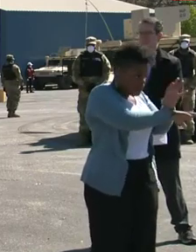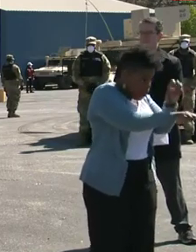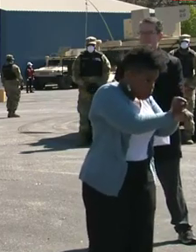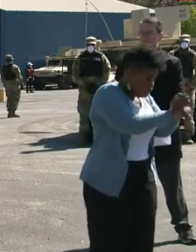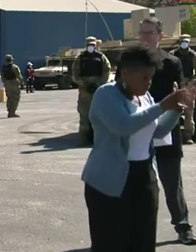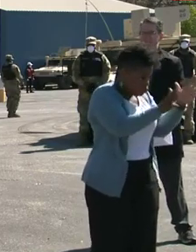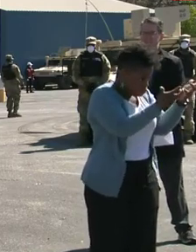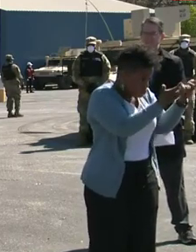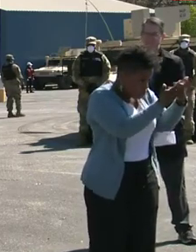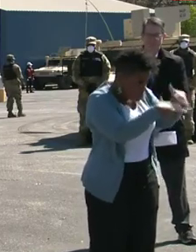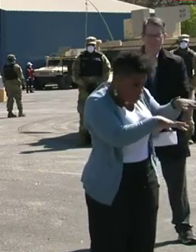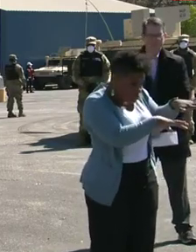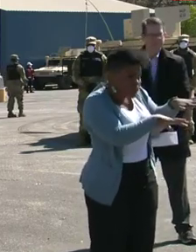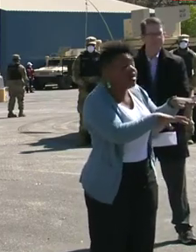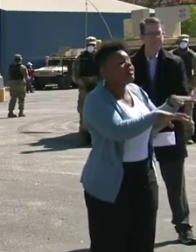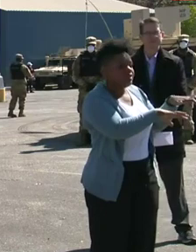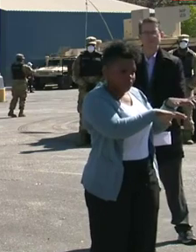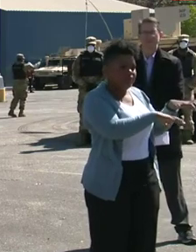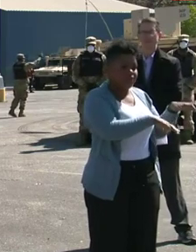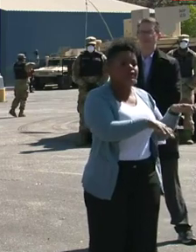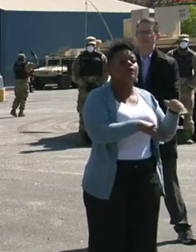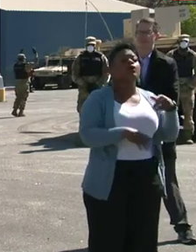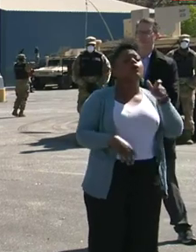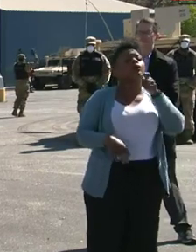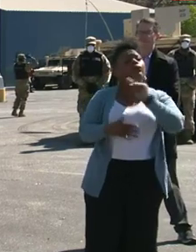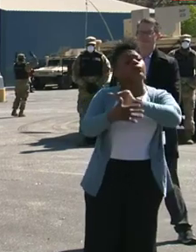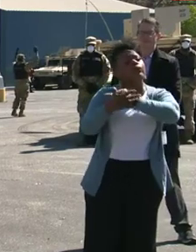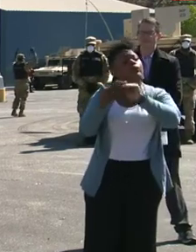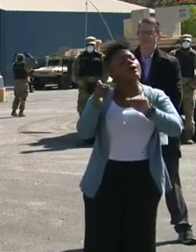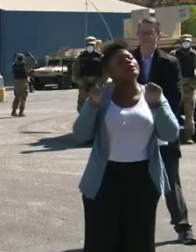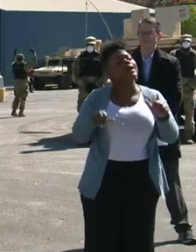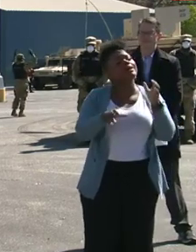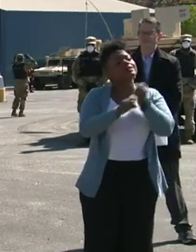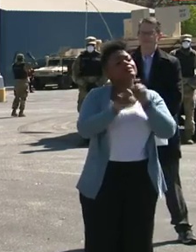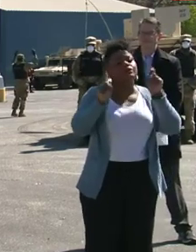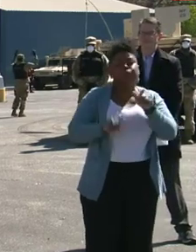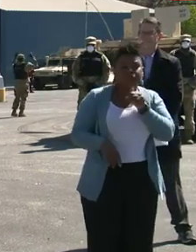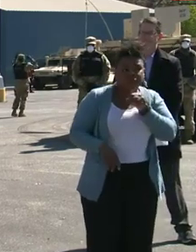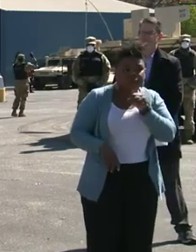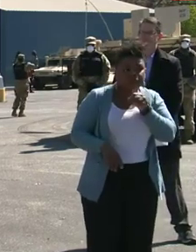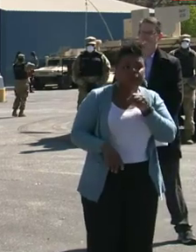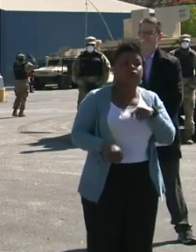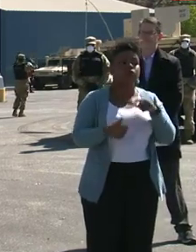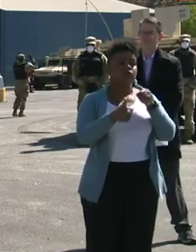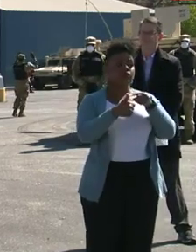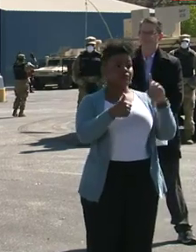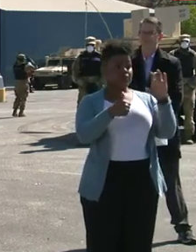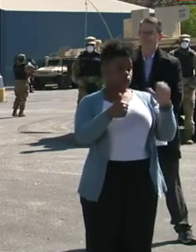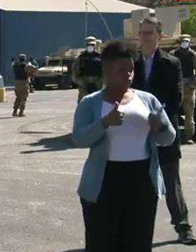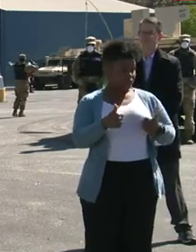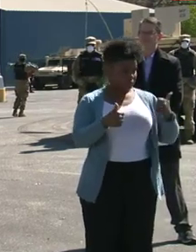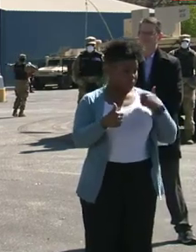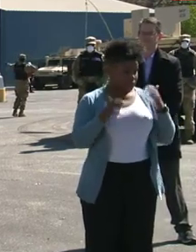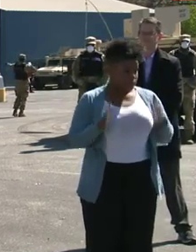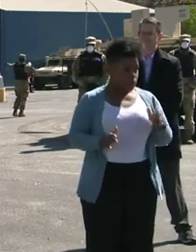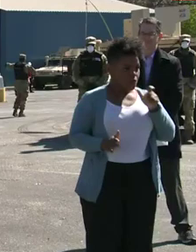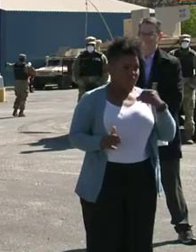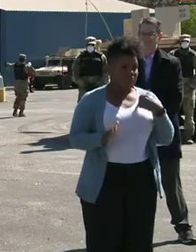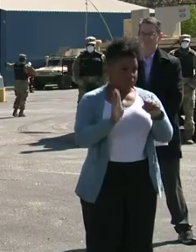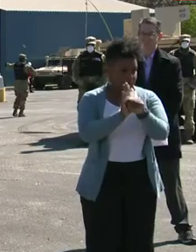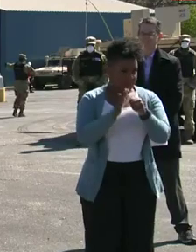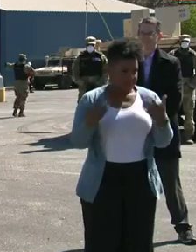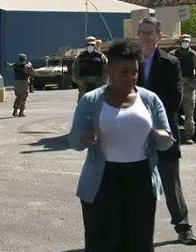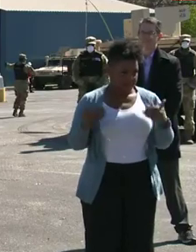who can get tested at this site. D.C. residents with symptoms who are 65 or